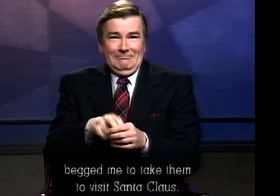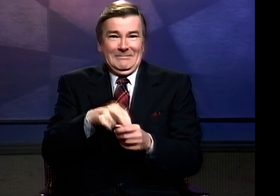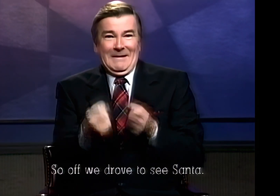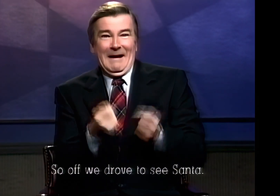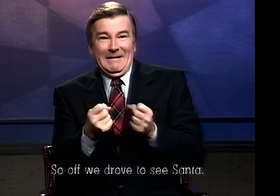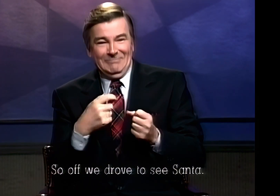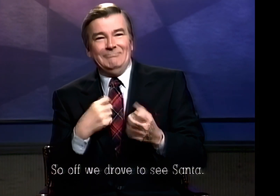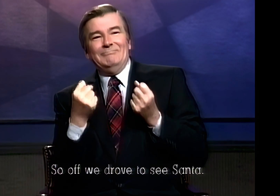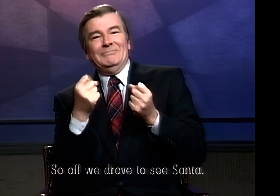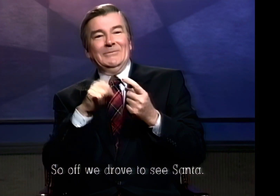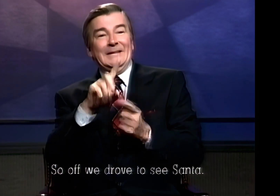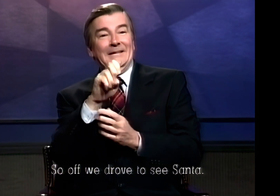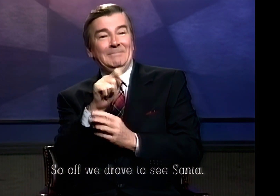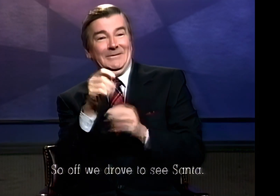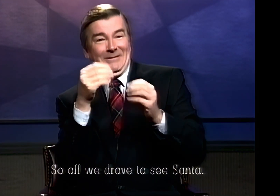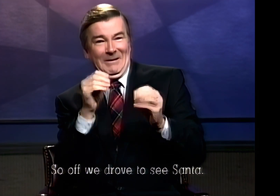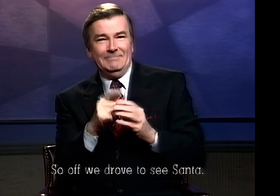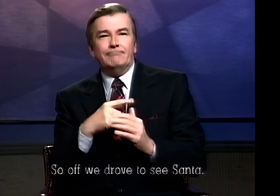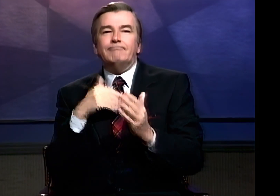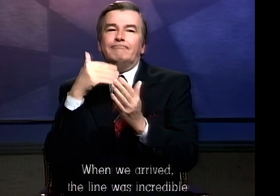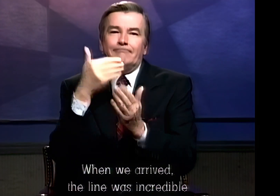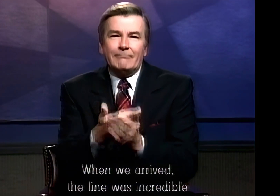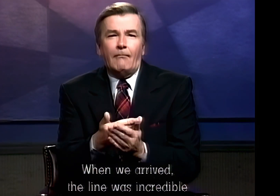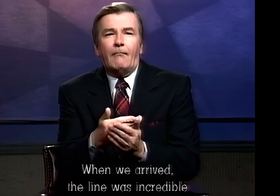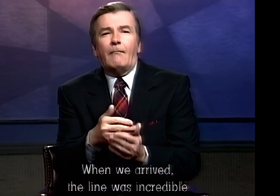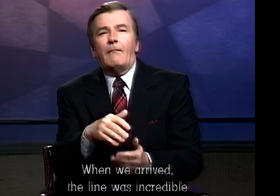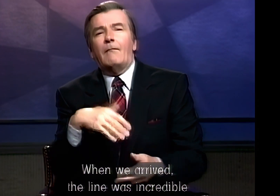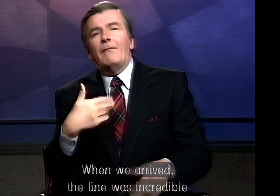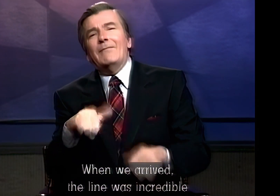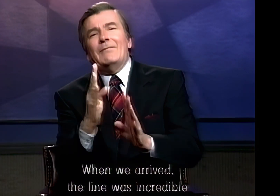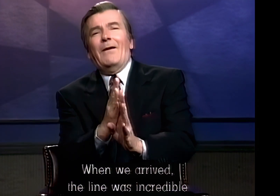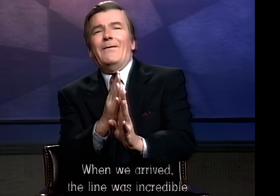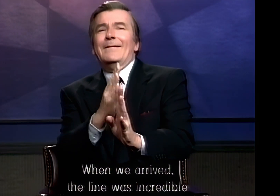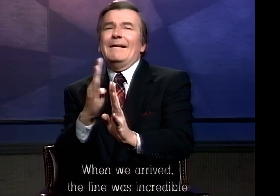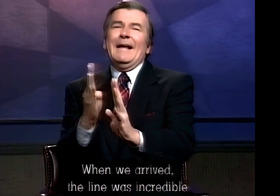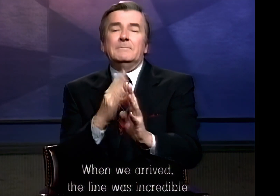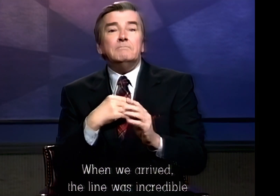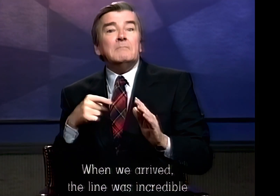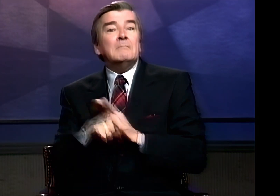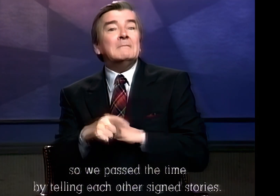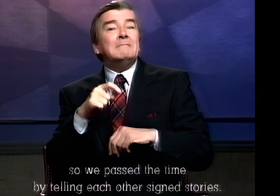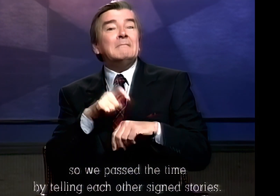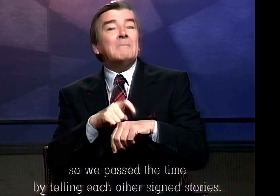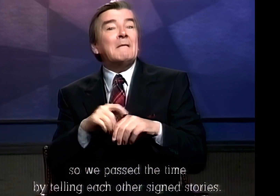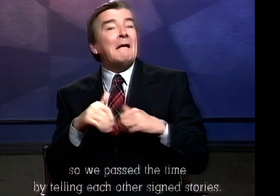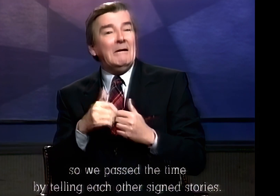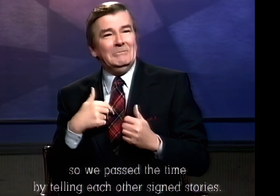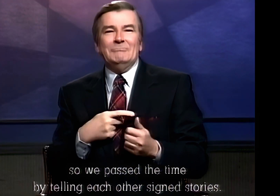packed the girls into the car and off we drove to see Santa. When we arrived, the line was incredible, so we passed the time by